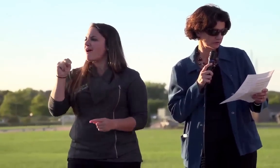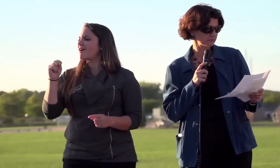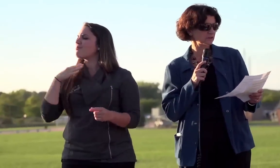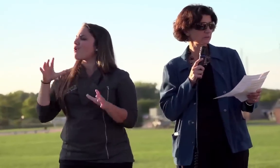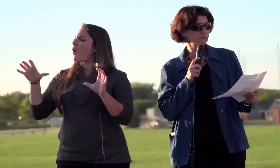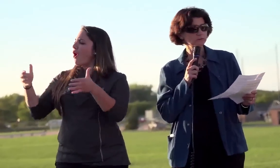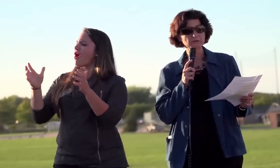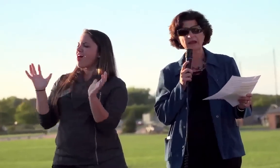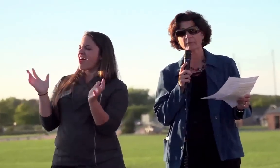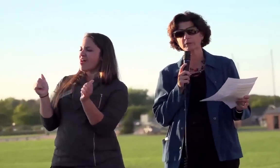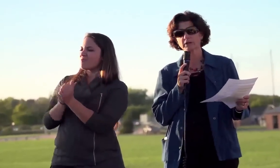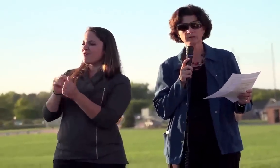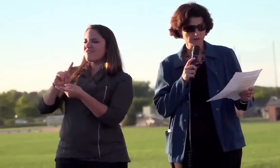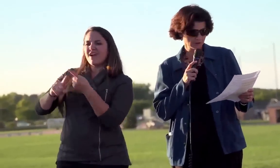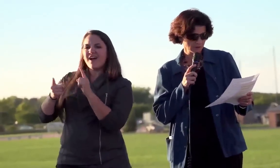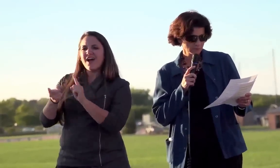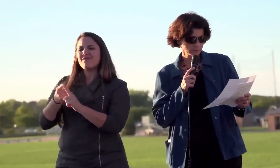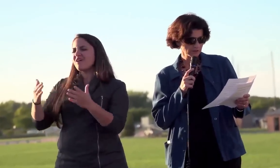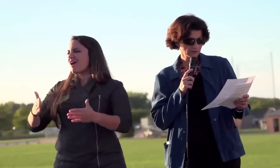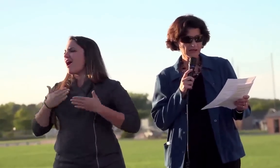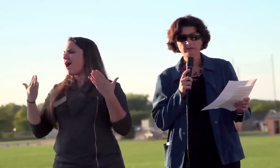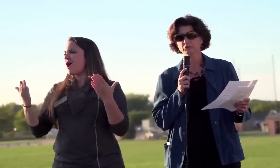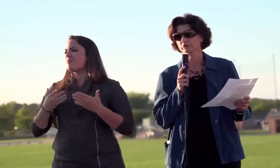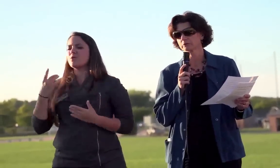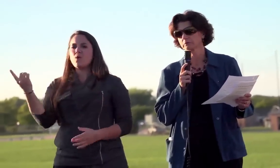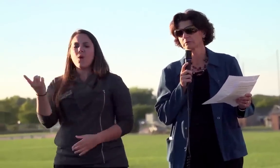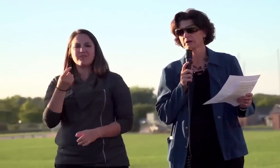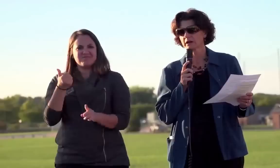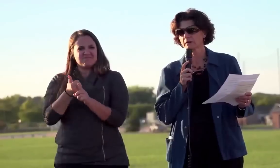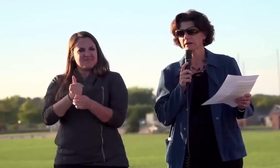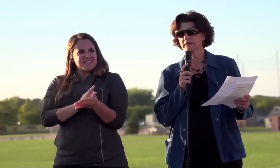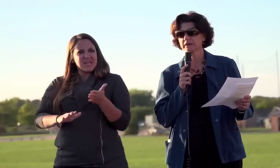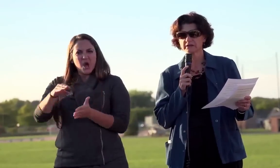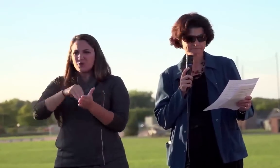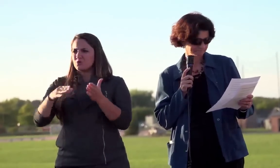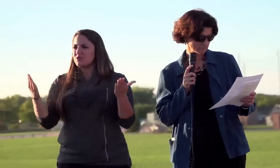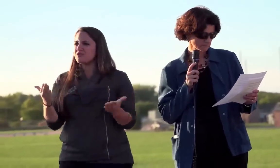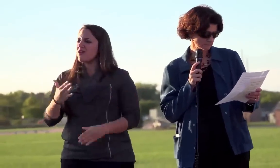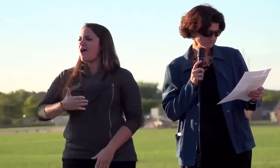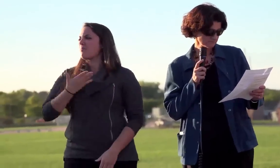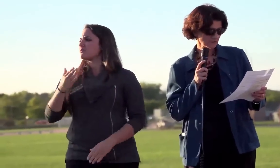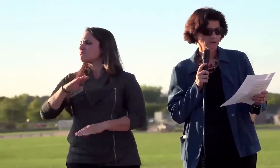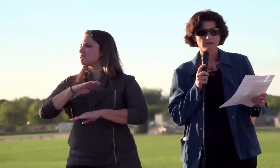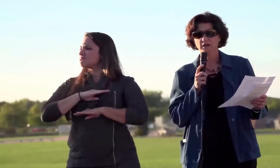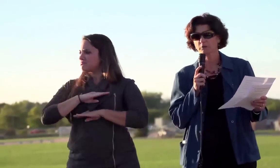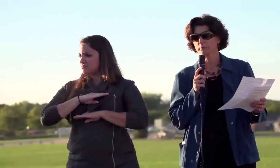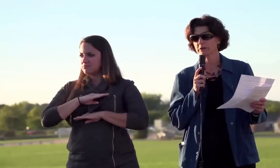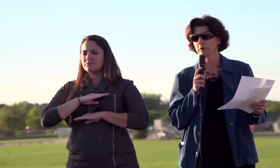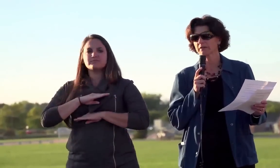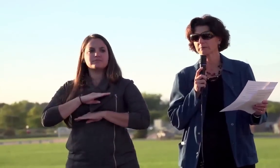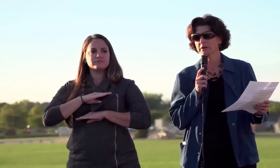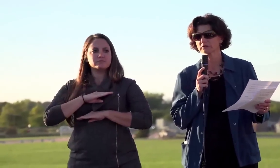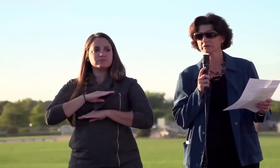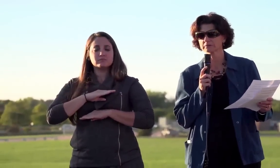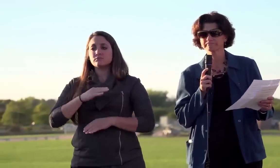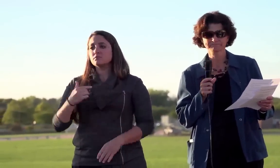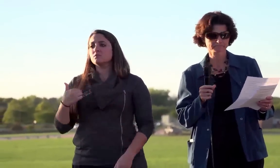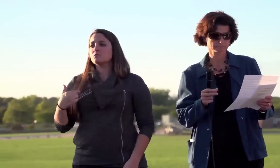just happy being a college student at RIT. He will be greatly missed.